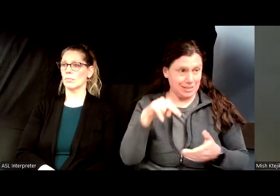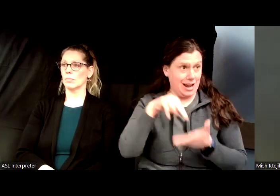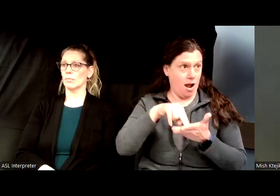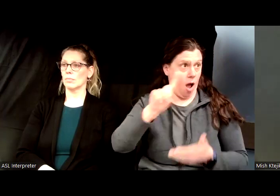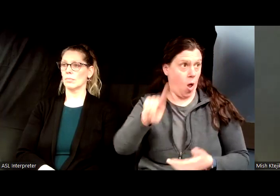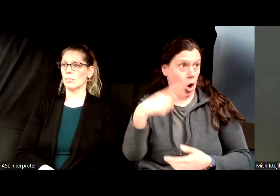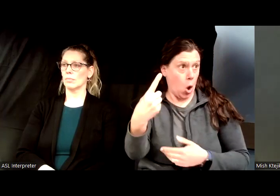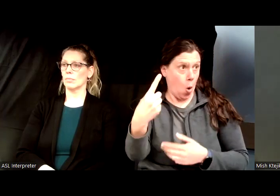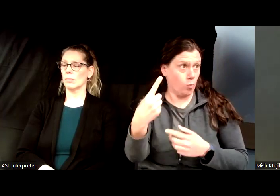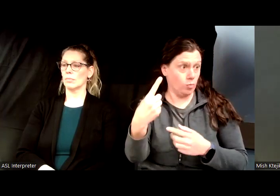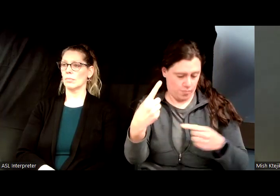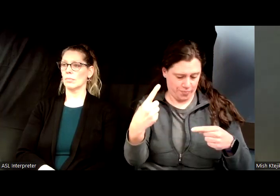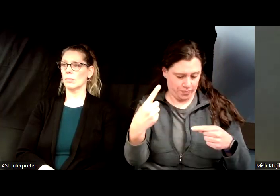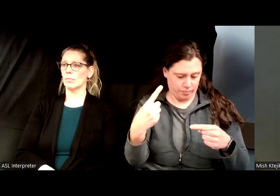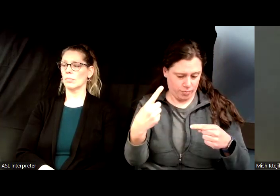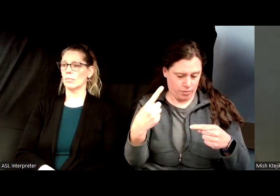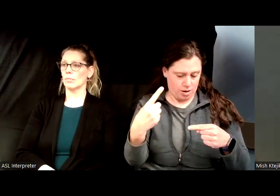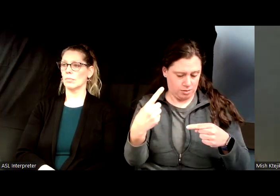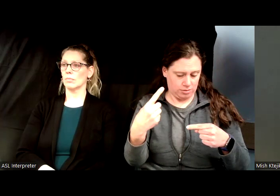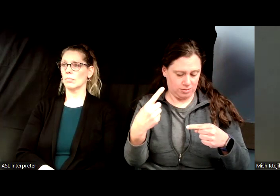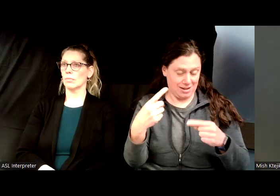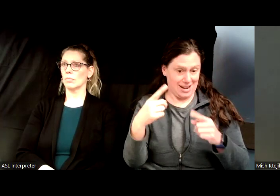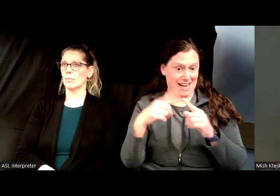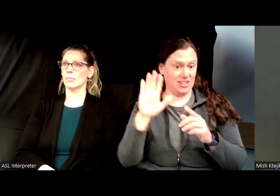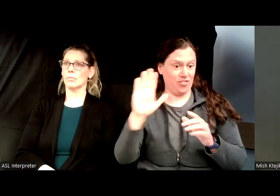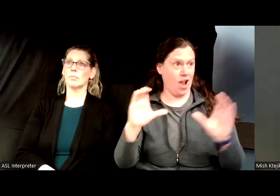so line 20, it says only